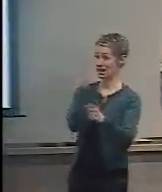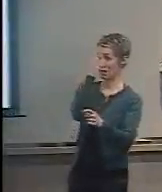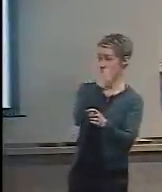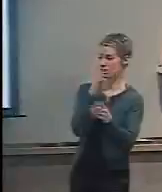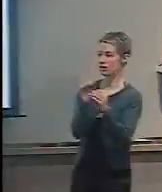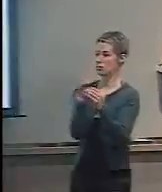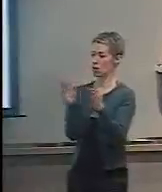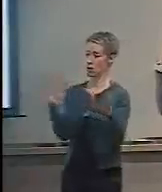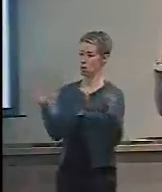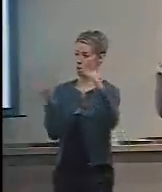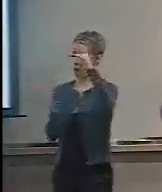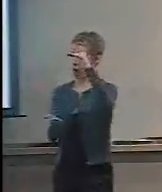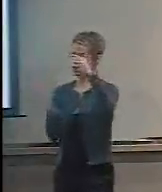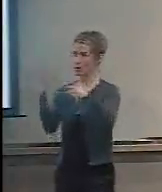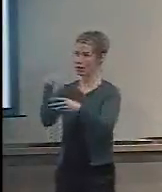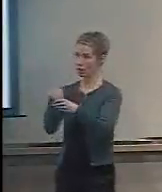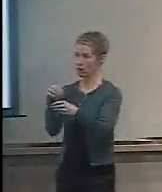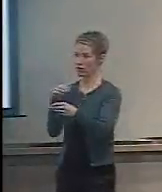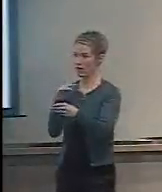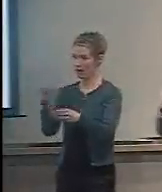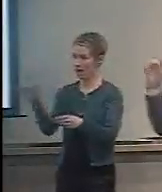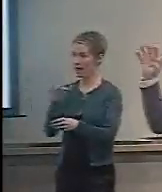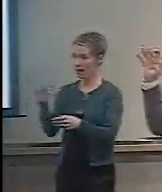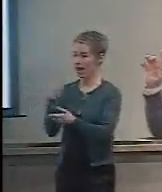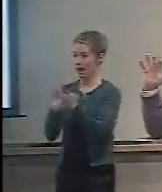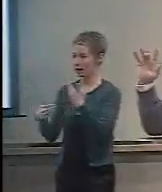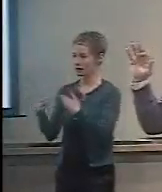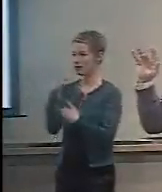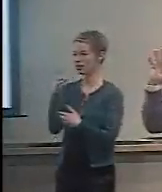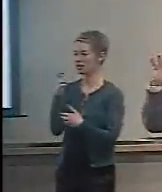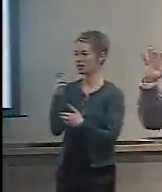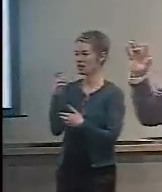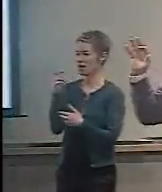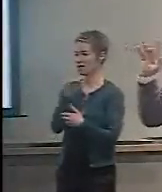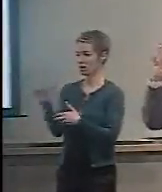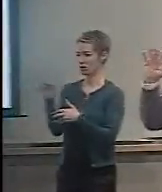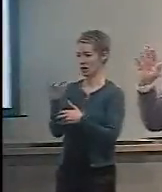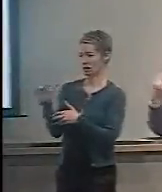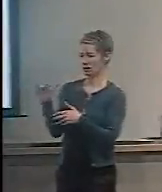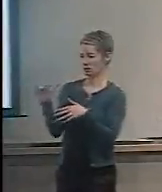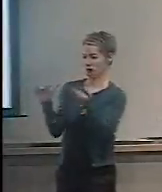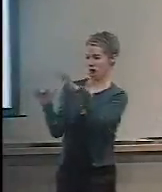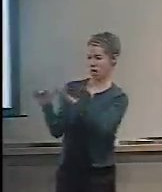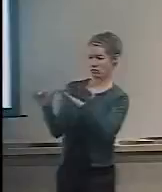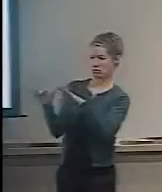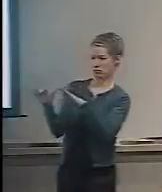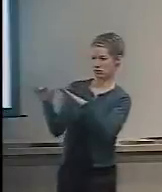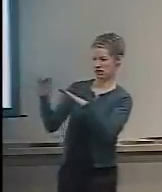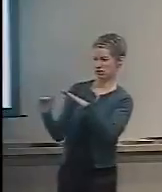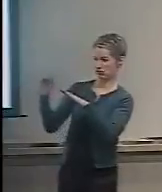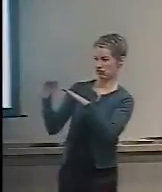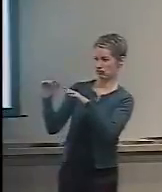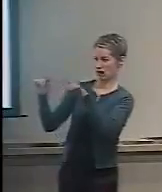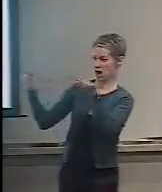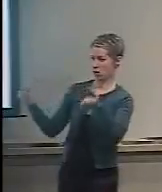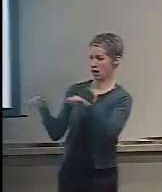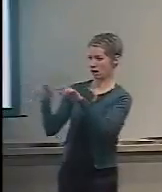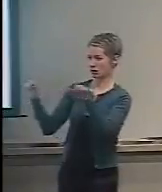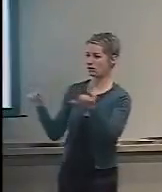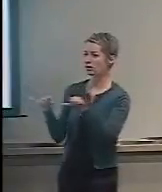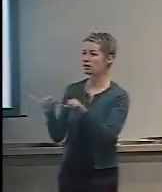or wider to include the hand. Because finger spelling is usually done around here, right around here.